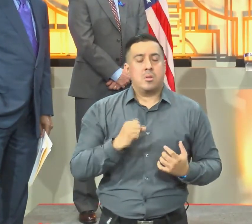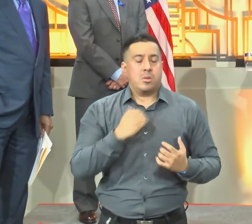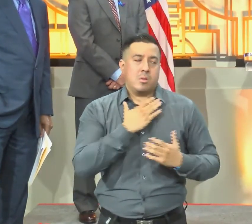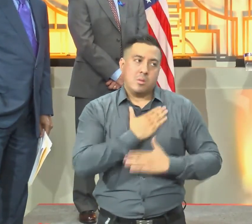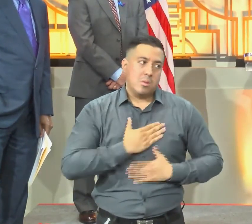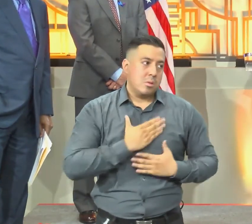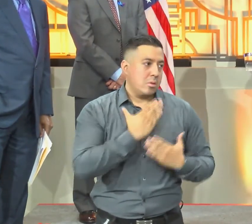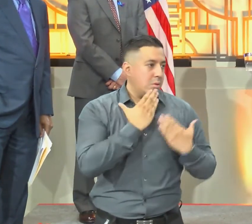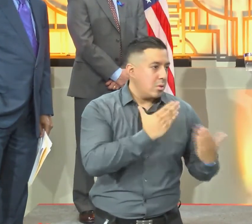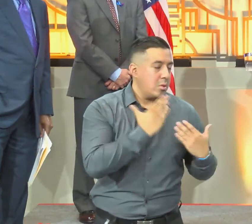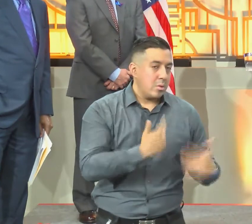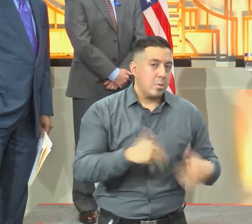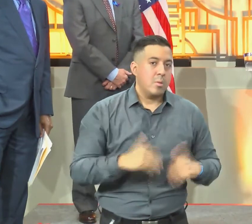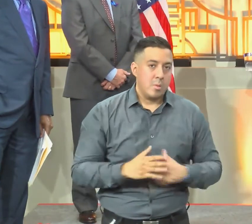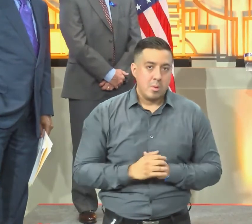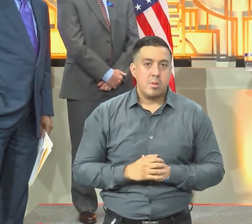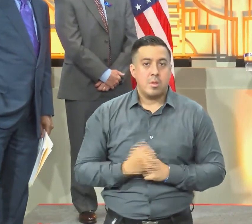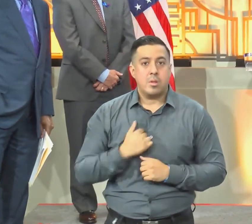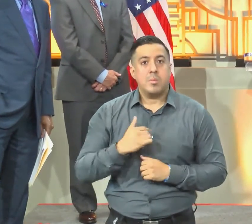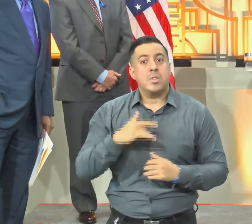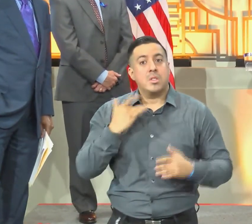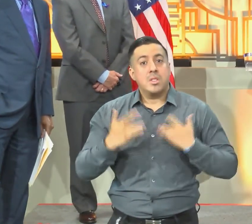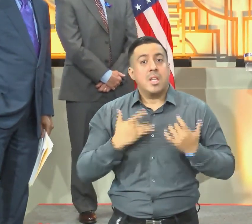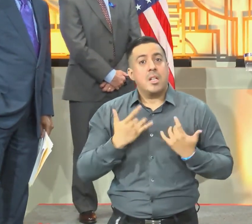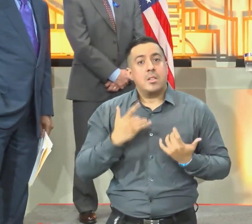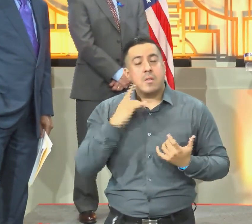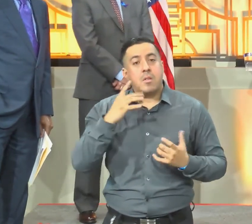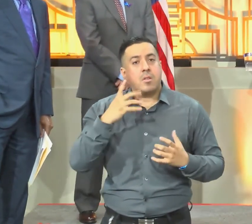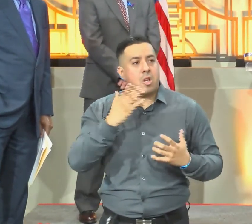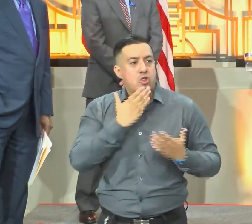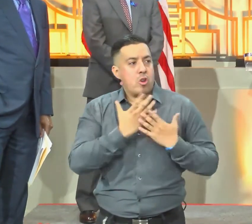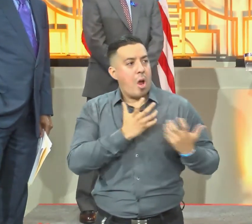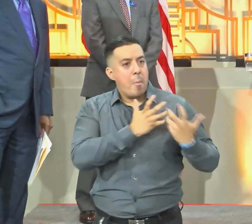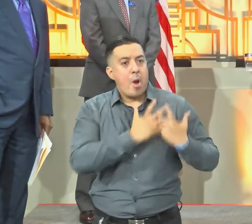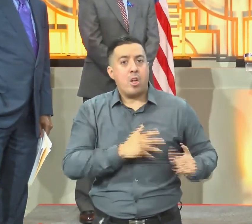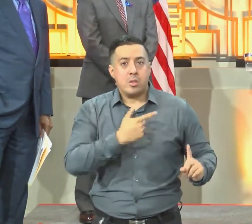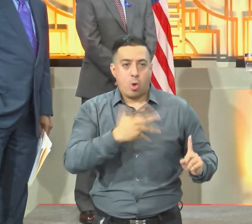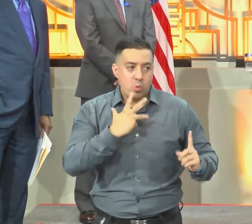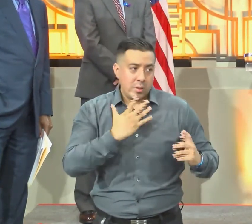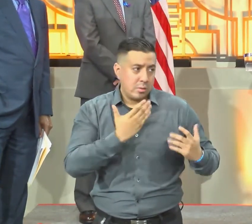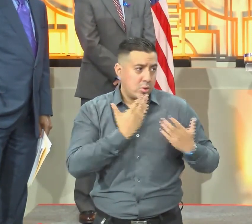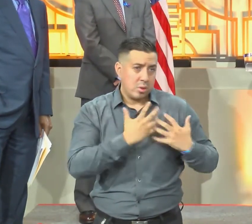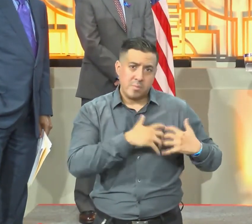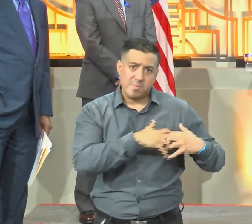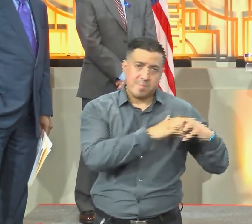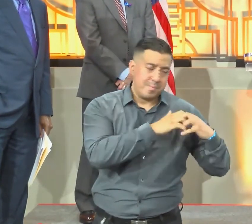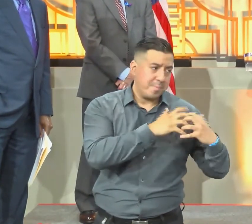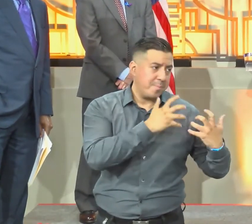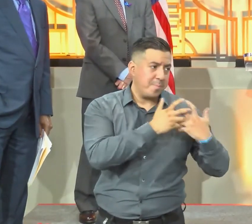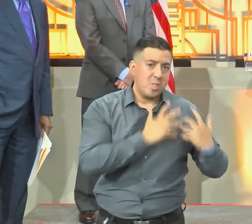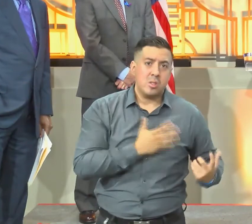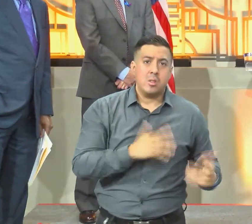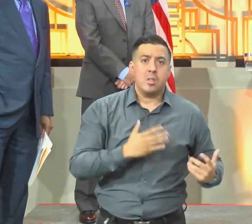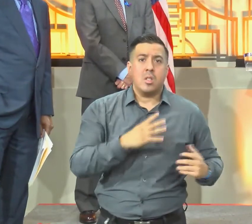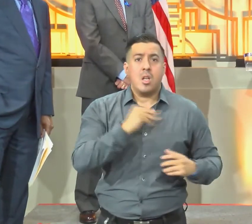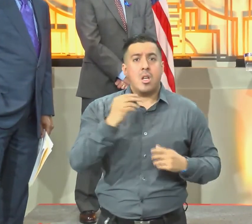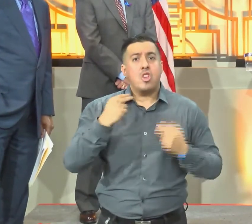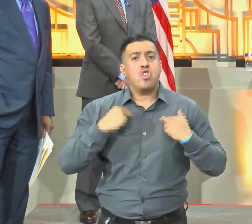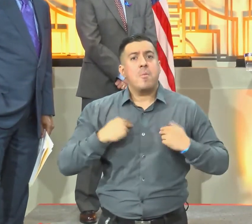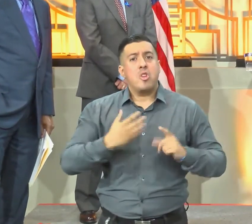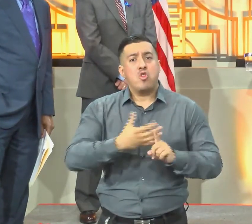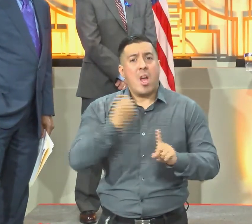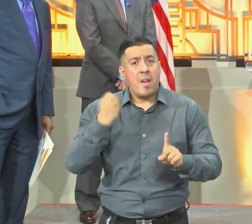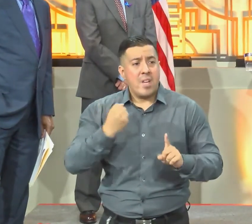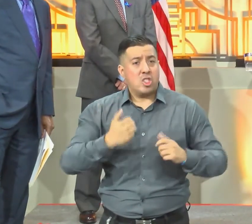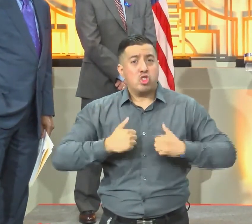appreciative. I am so excited we get to deepen the partnerships that we've already built in housing human trafficking survivors